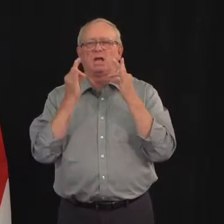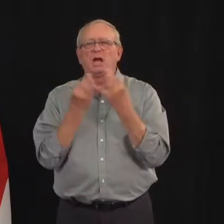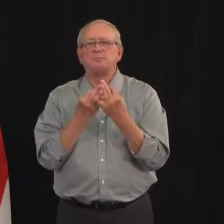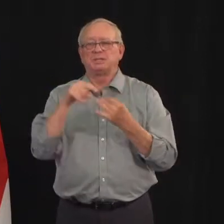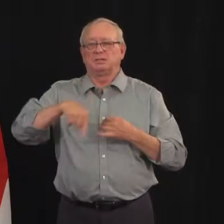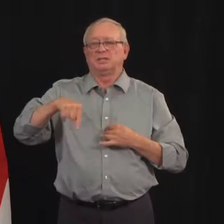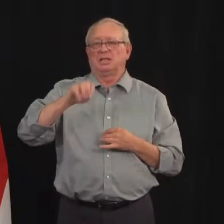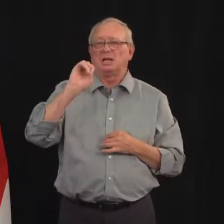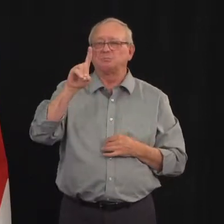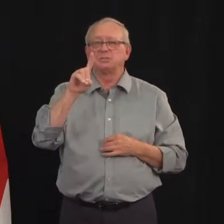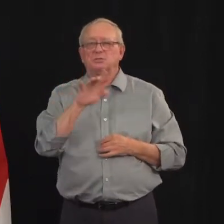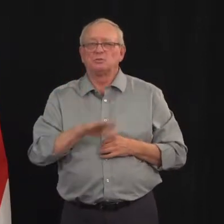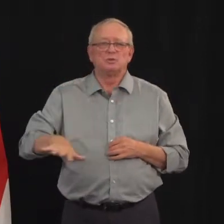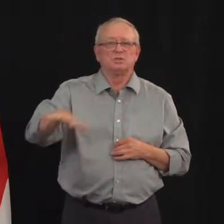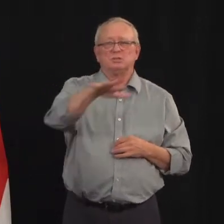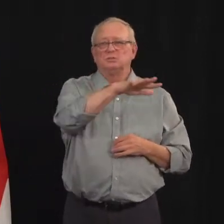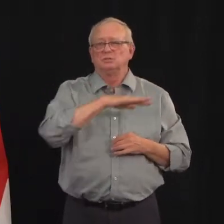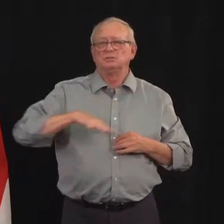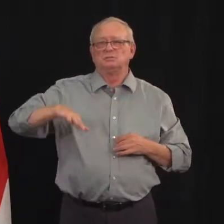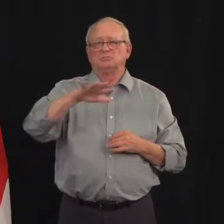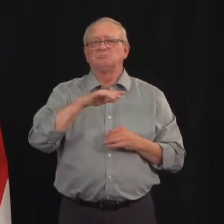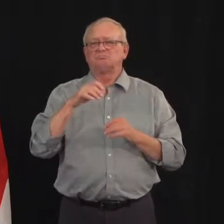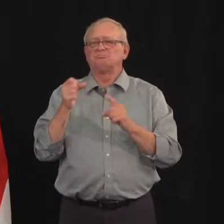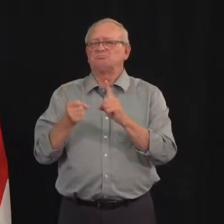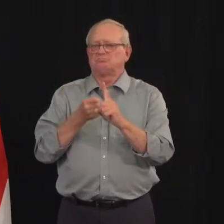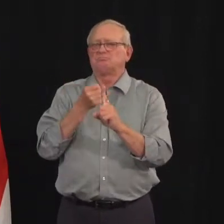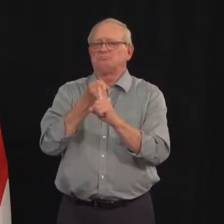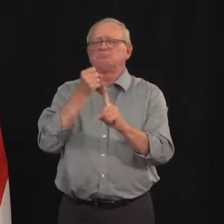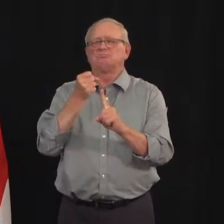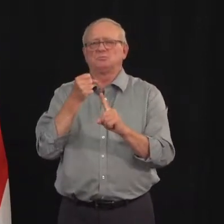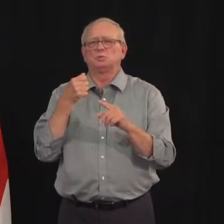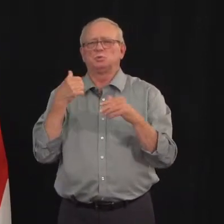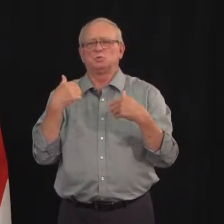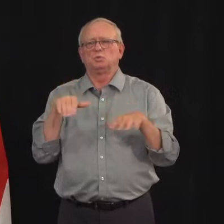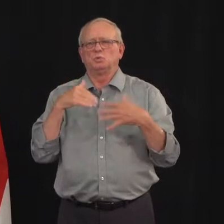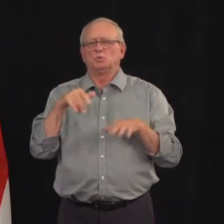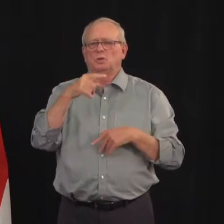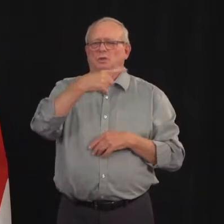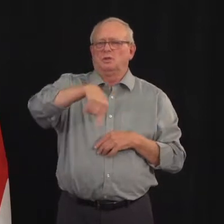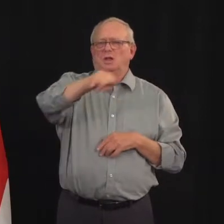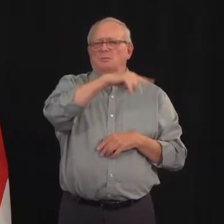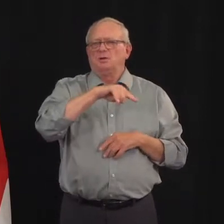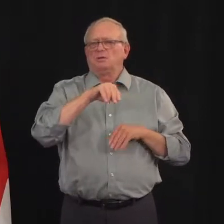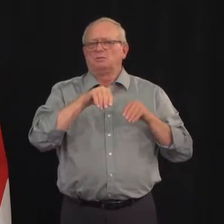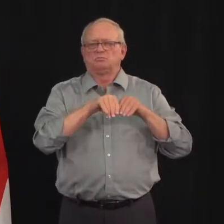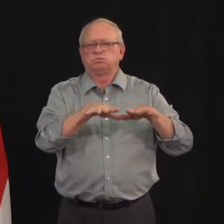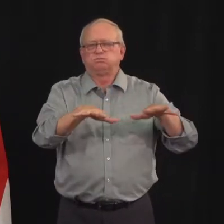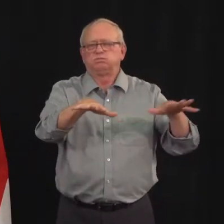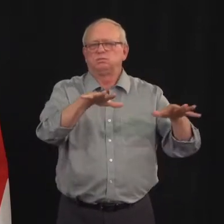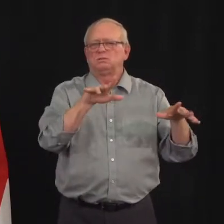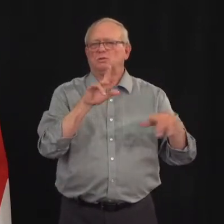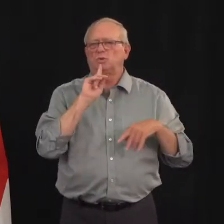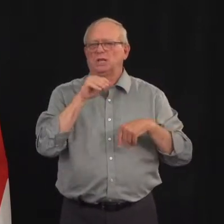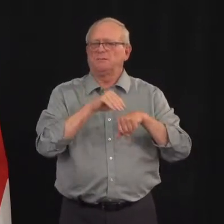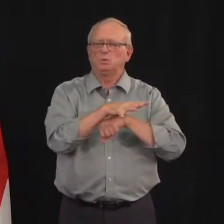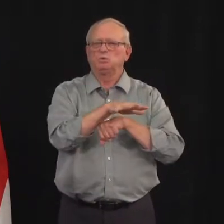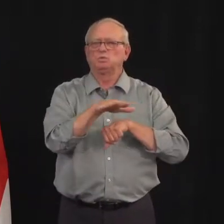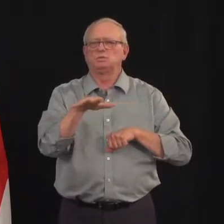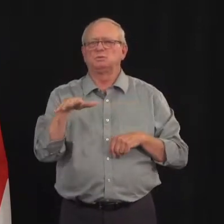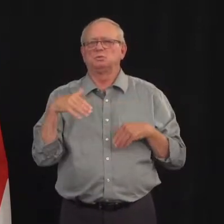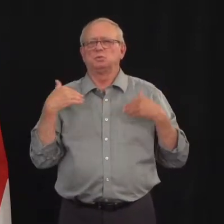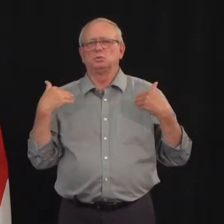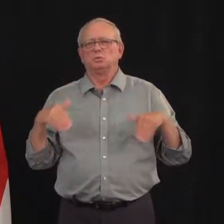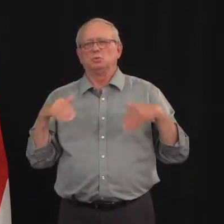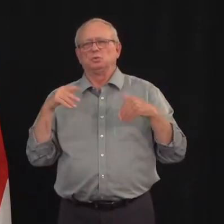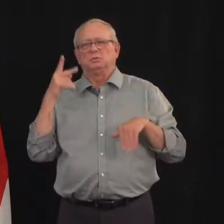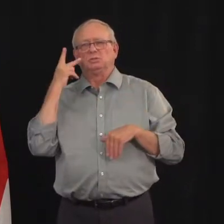outbreak. It is yet another example of COVID-19's ability to spread rapidly and of the devastating impact this virus can